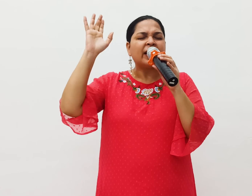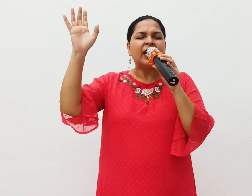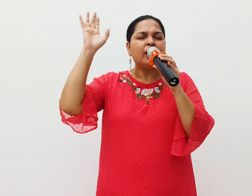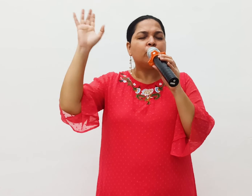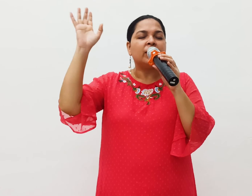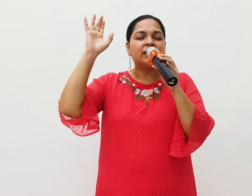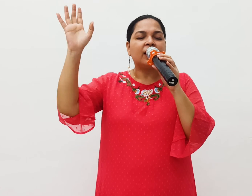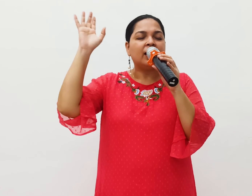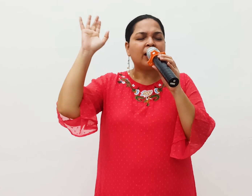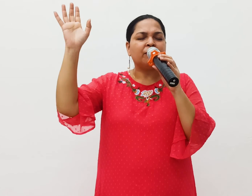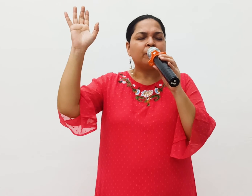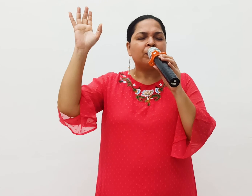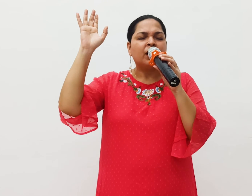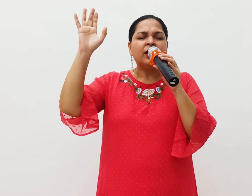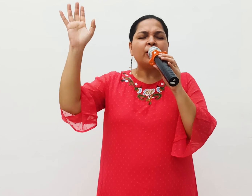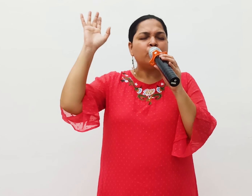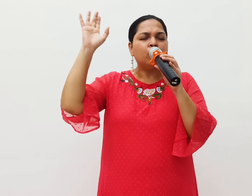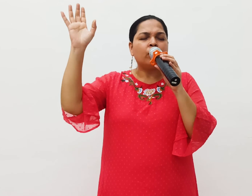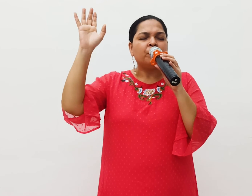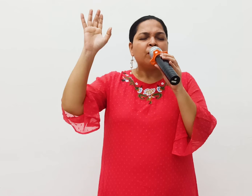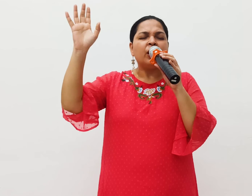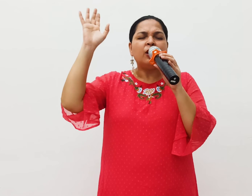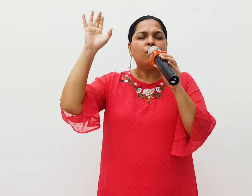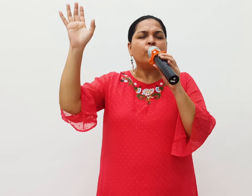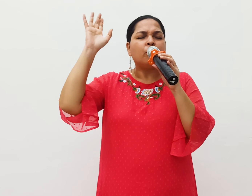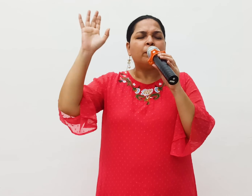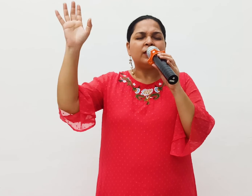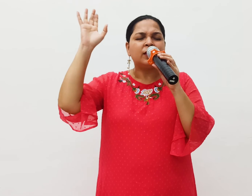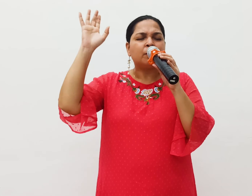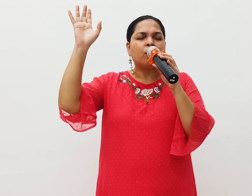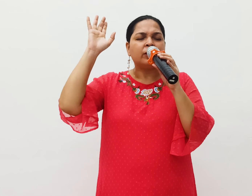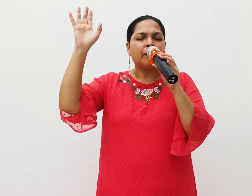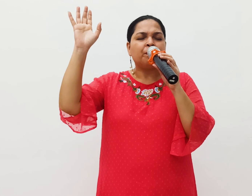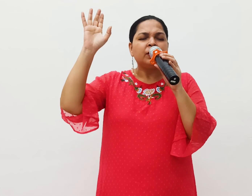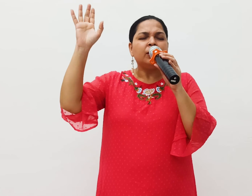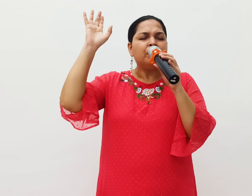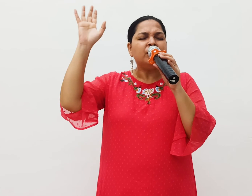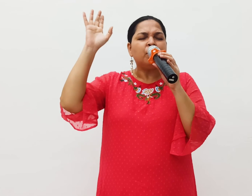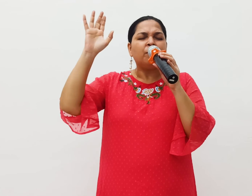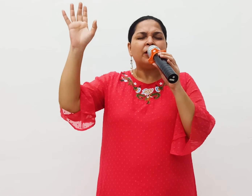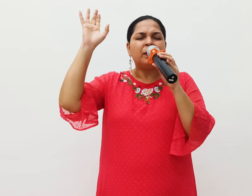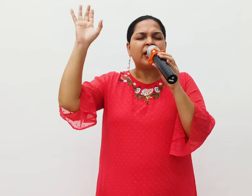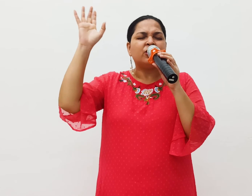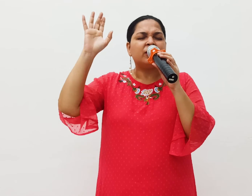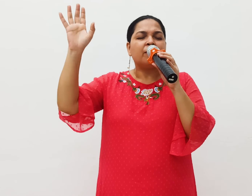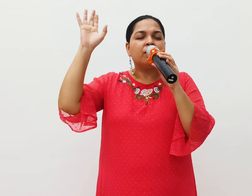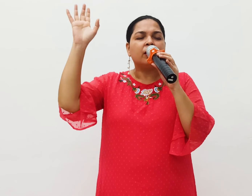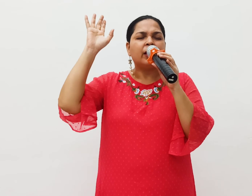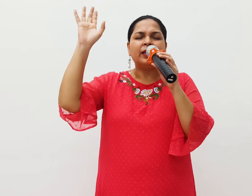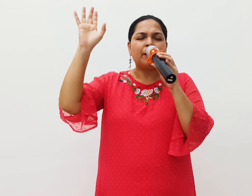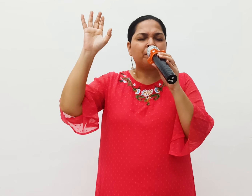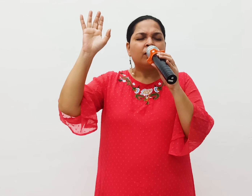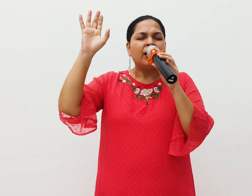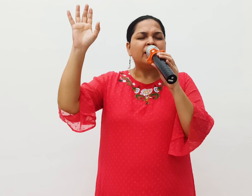not lack any good things in our life. Thank you, Lord. We invoke your blessings upon them. The principle of multiplication is at